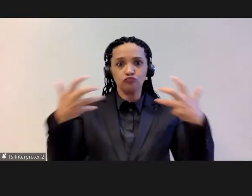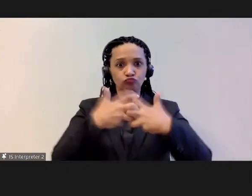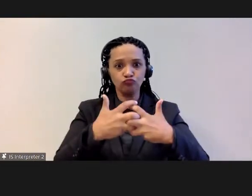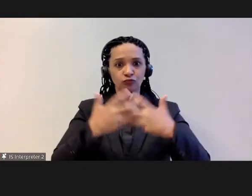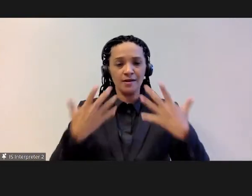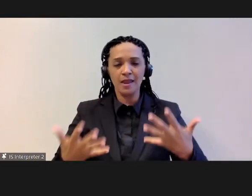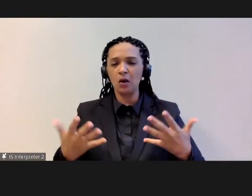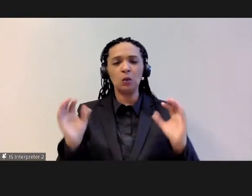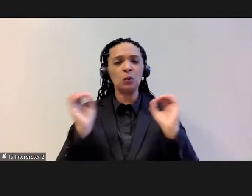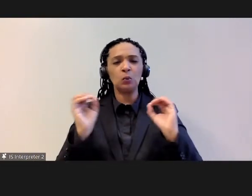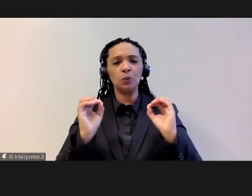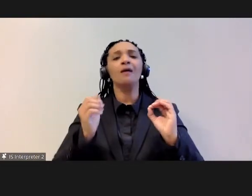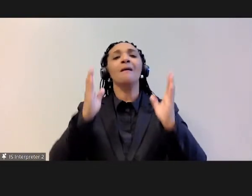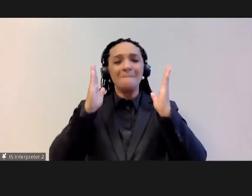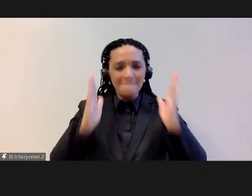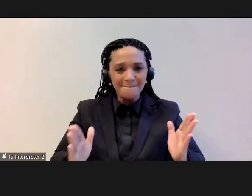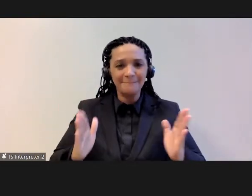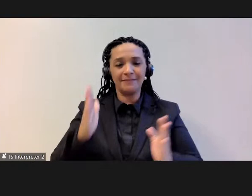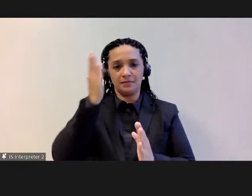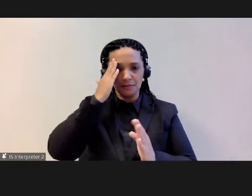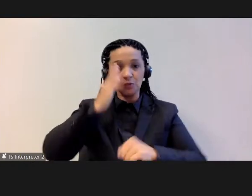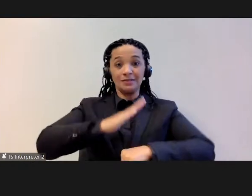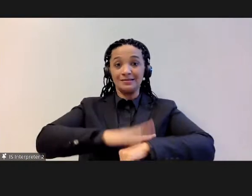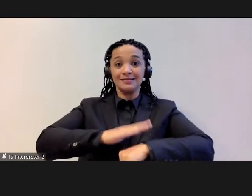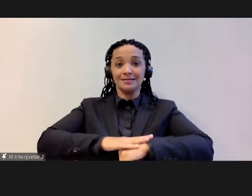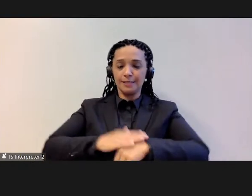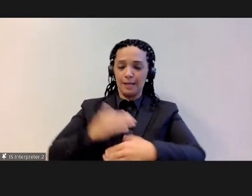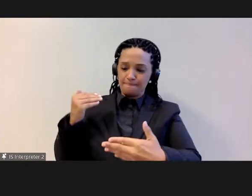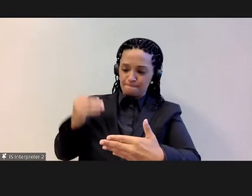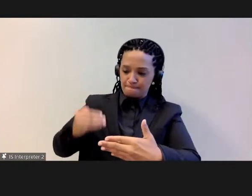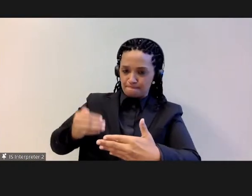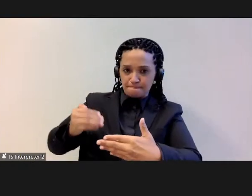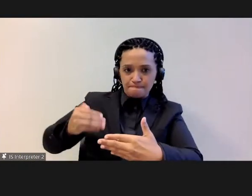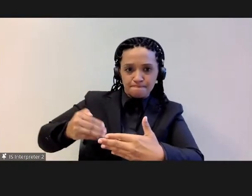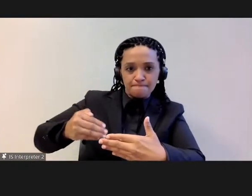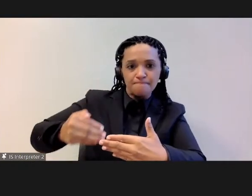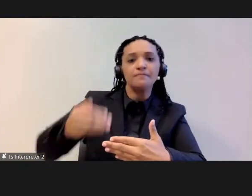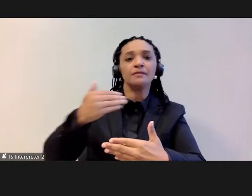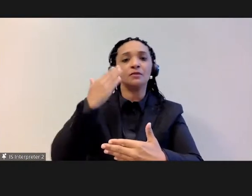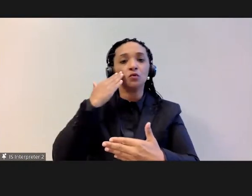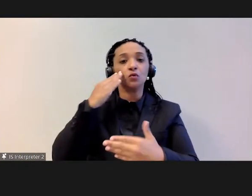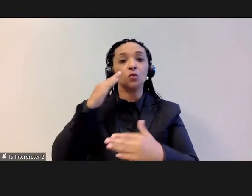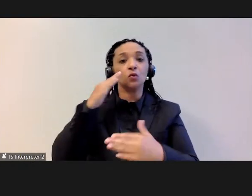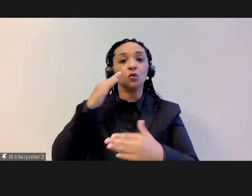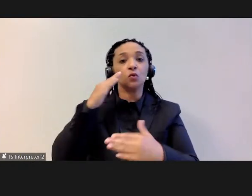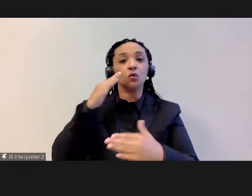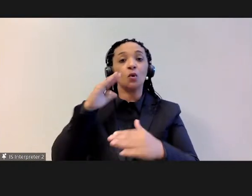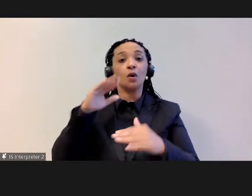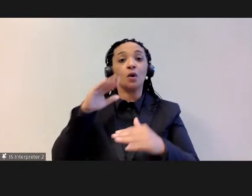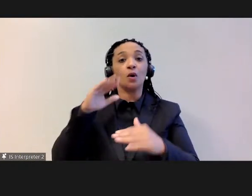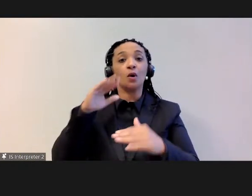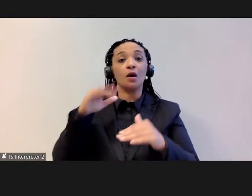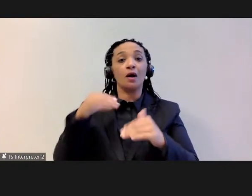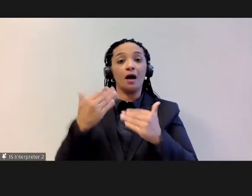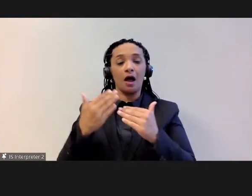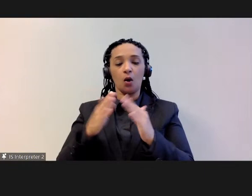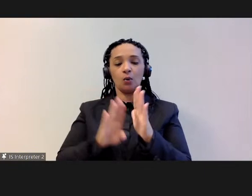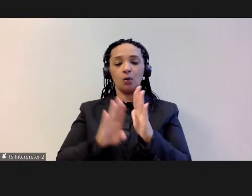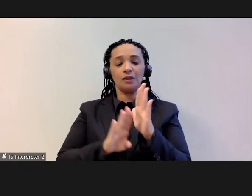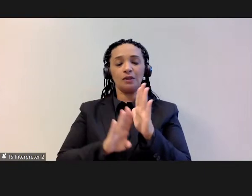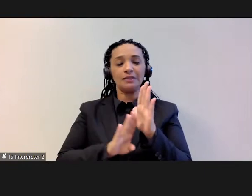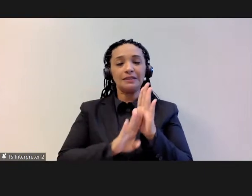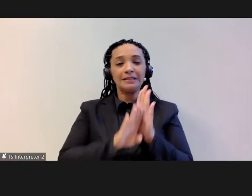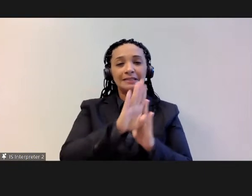So we have noted the need to look at the data collection for development contexts, humanitarian contexts, and